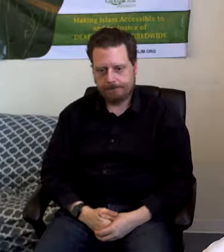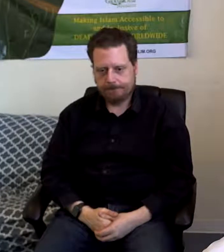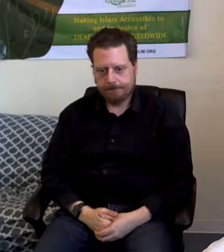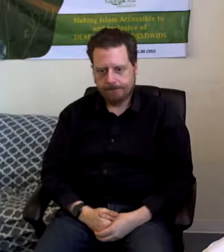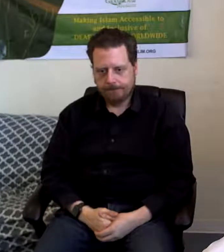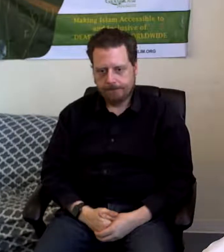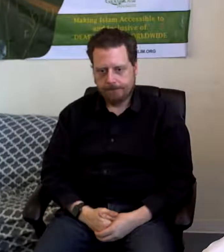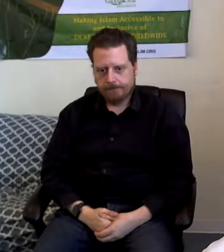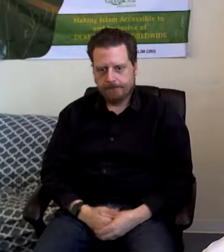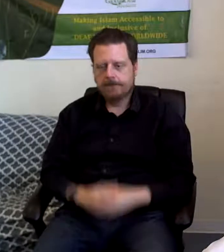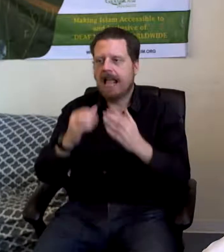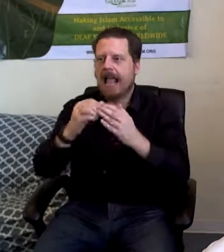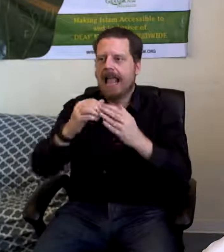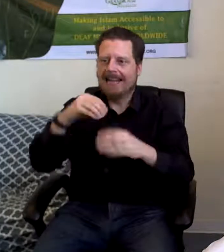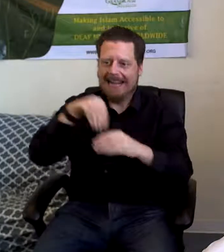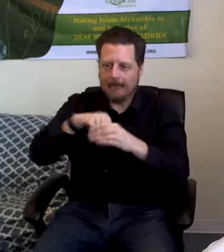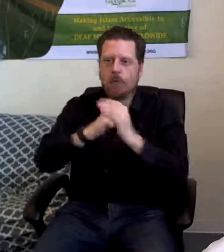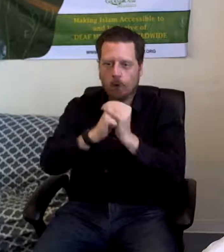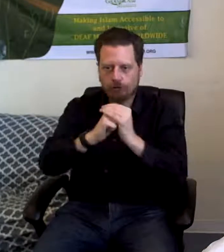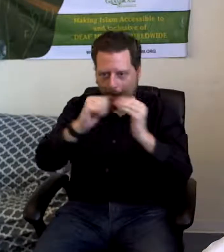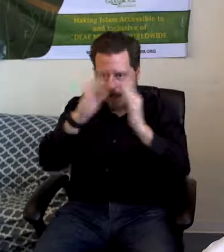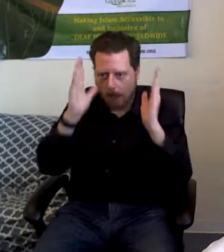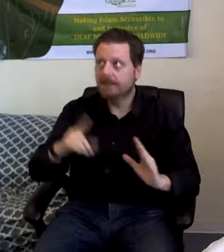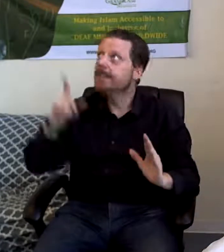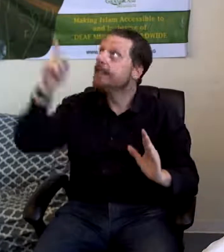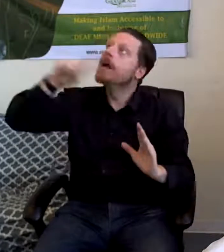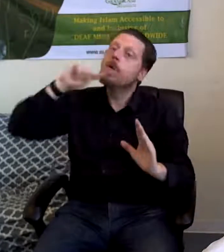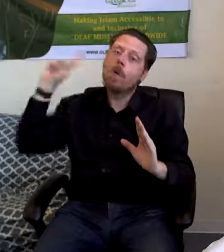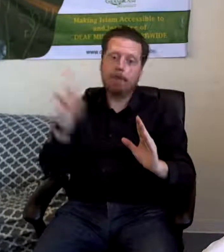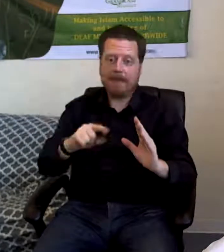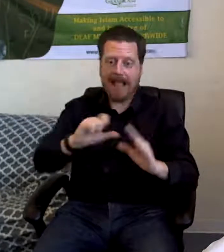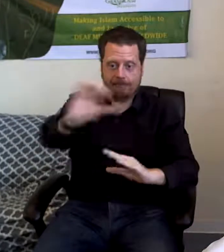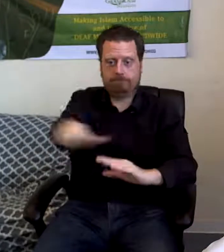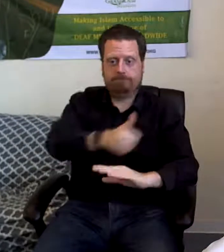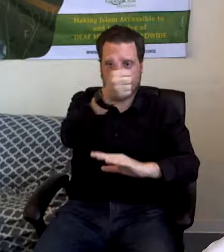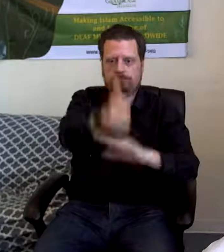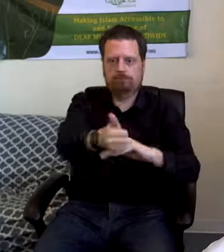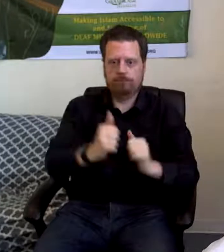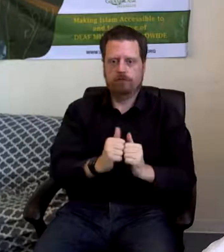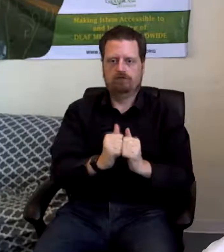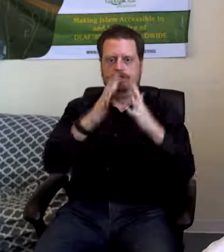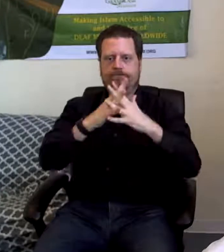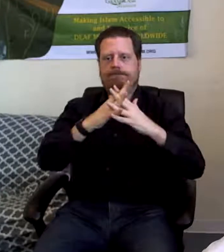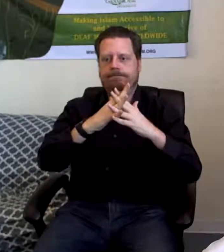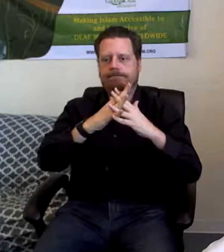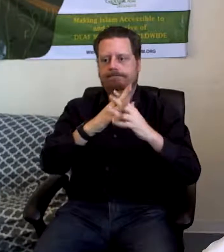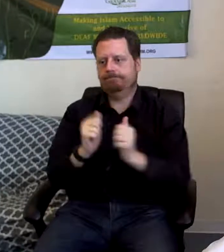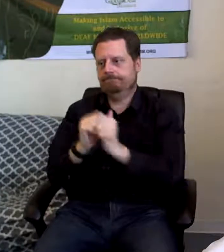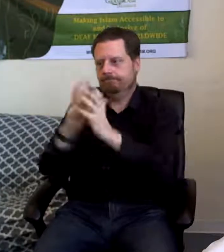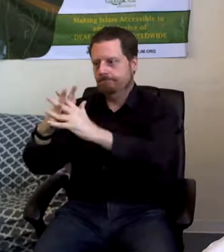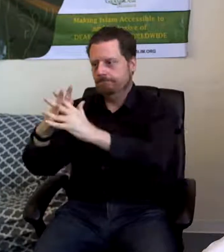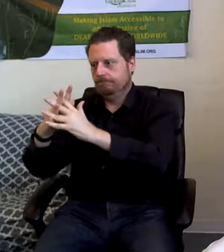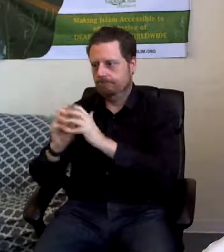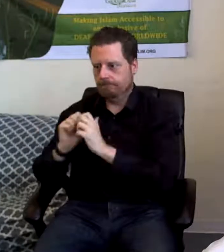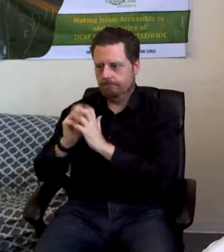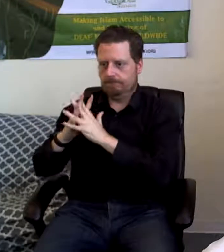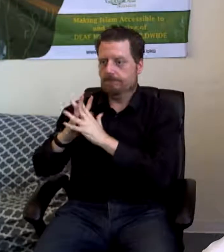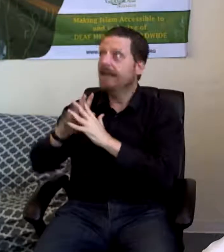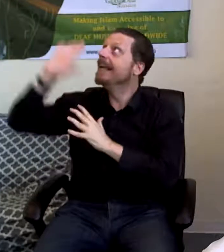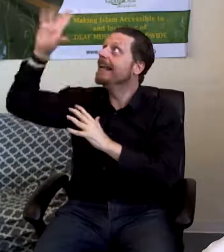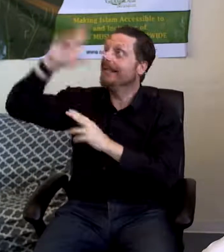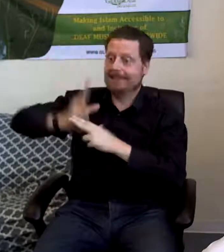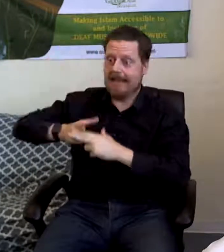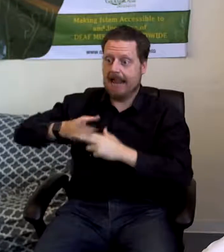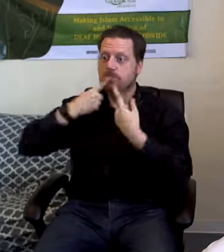So, in houses that Allah has commanded to be raised and built, in which His name